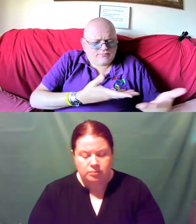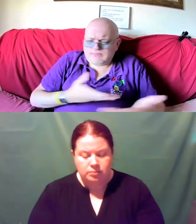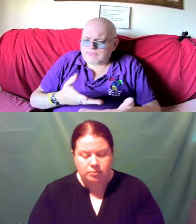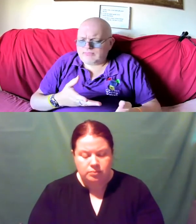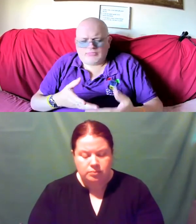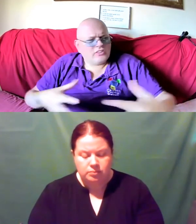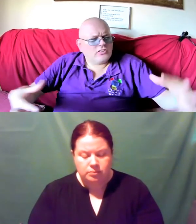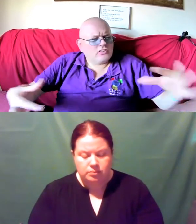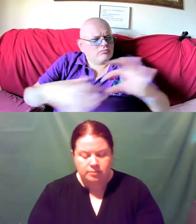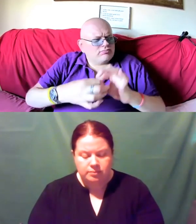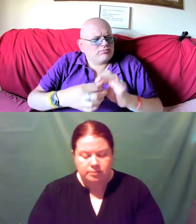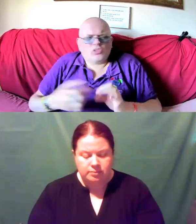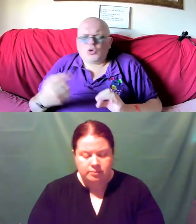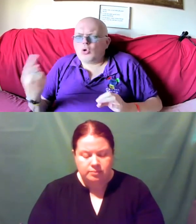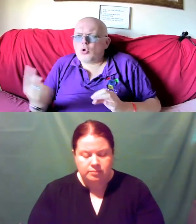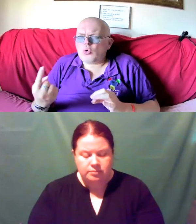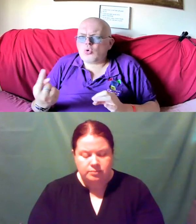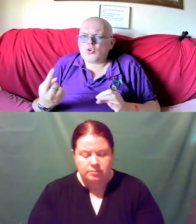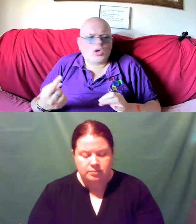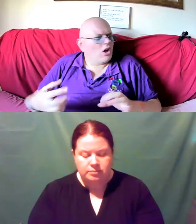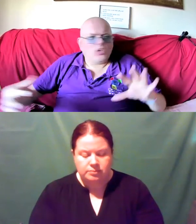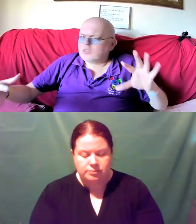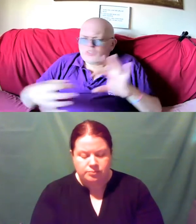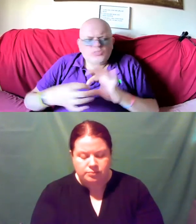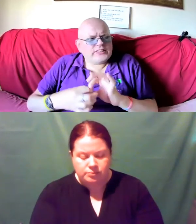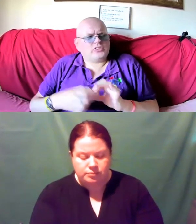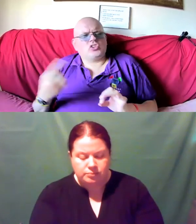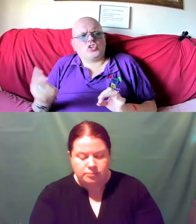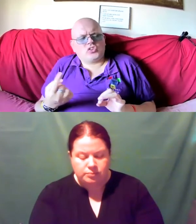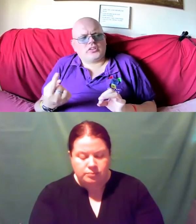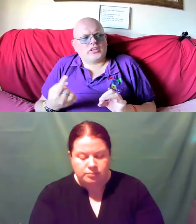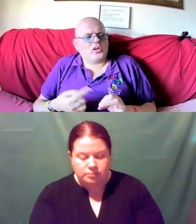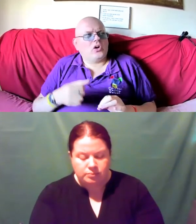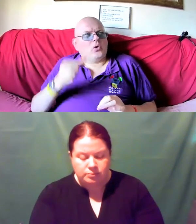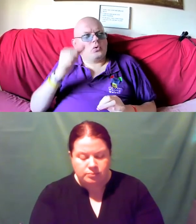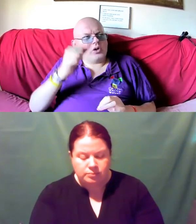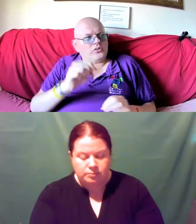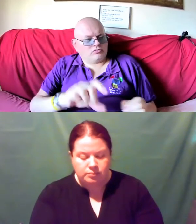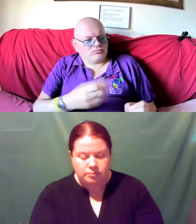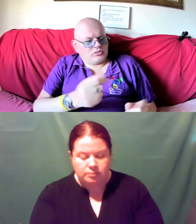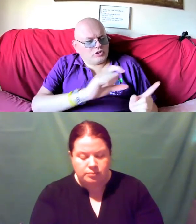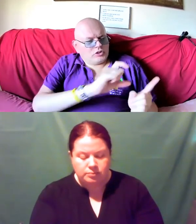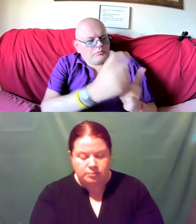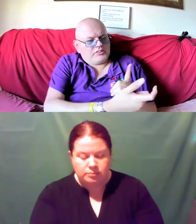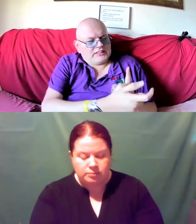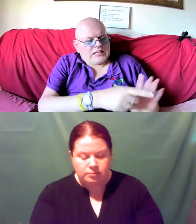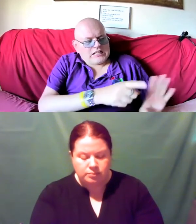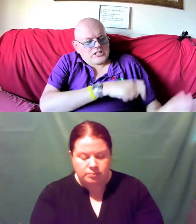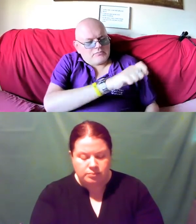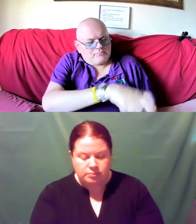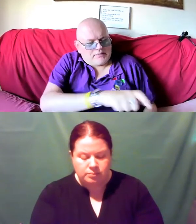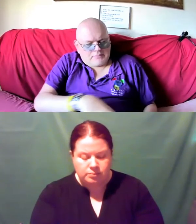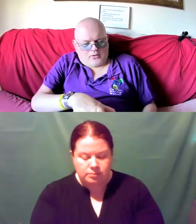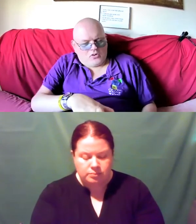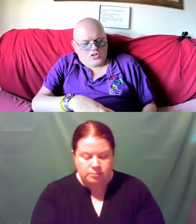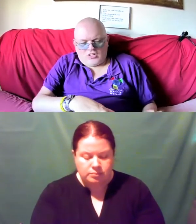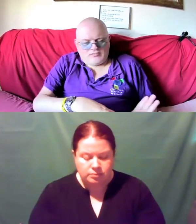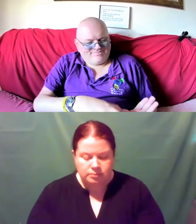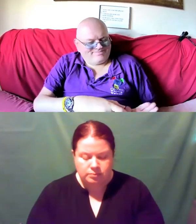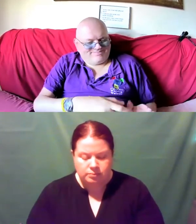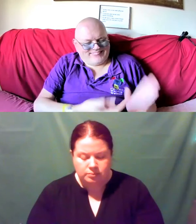not reaching? And, you know, so we recognize that in some communities, young people are not well represented.